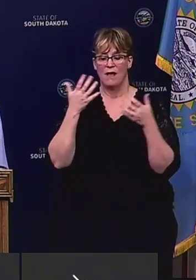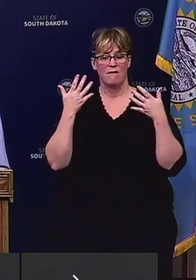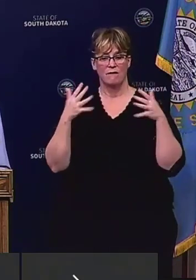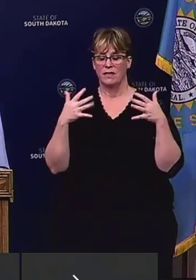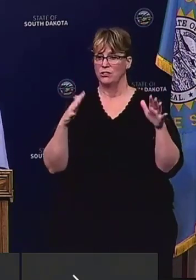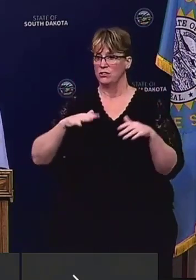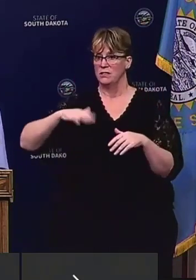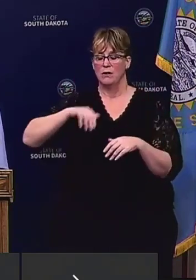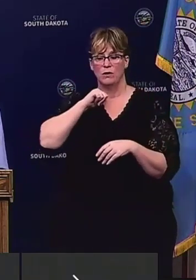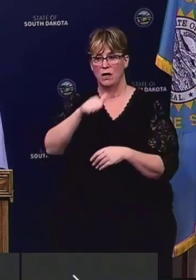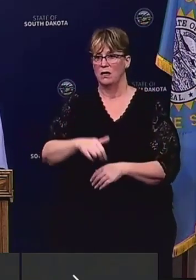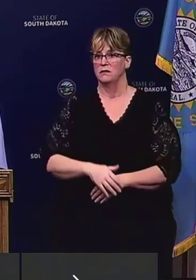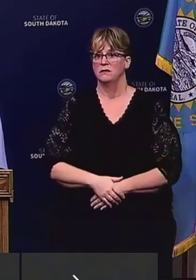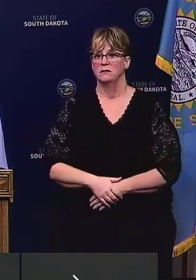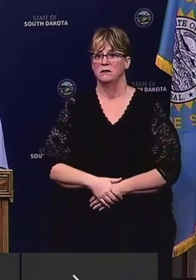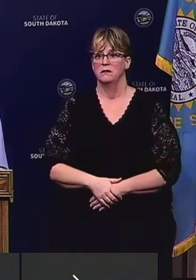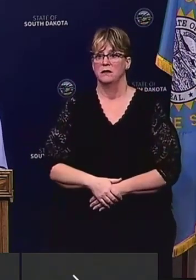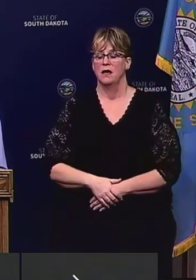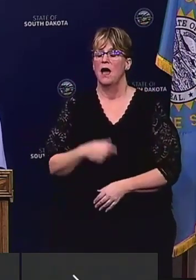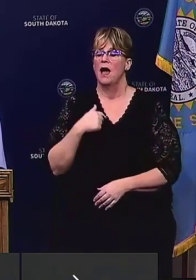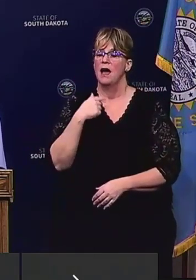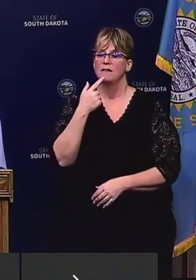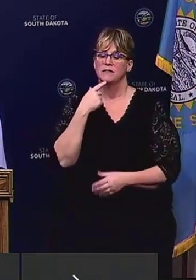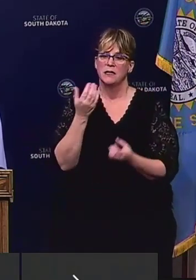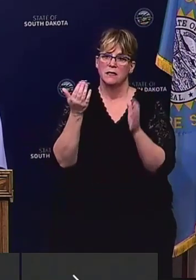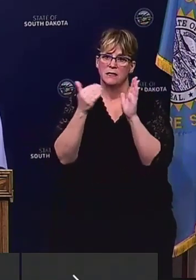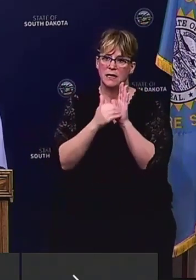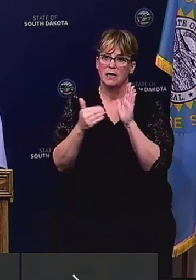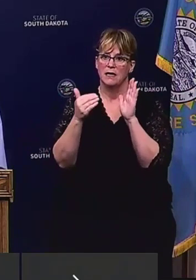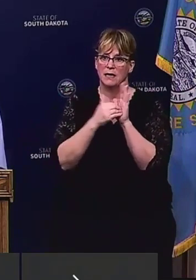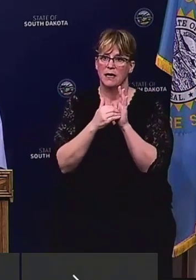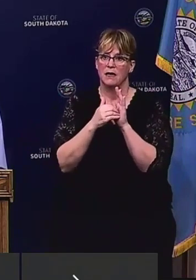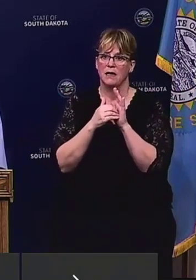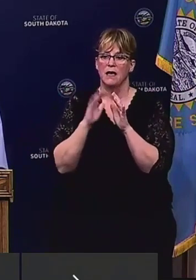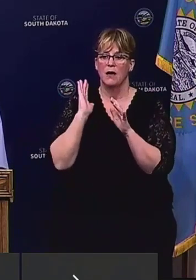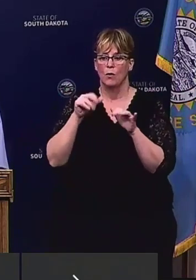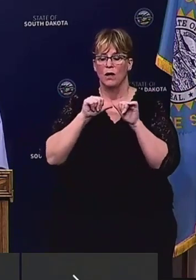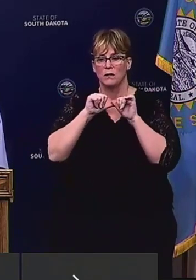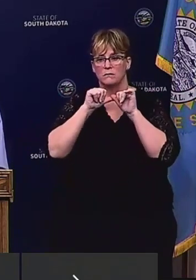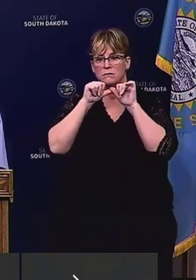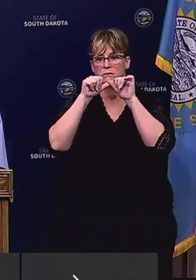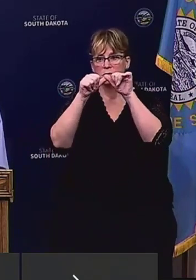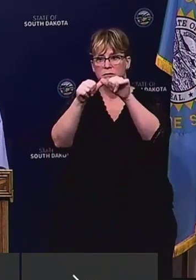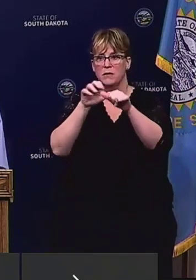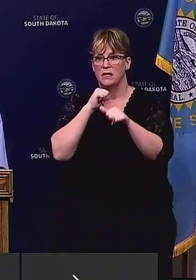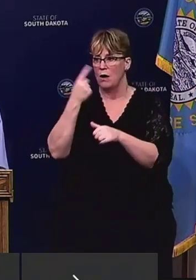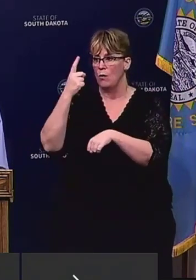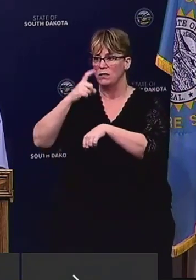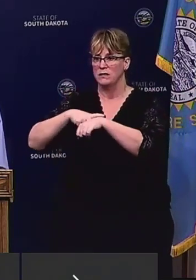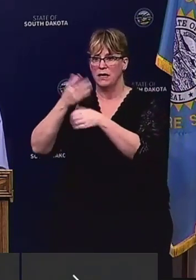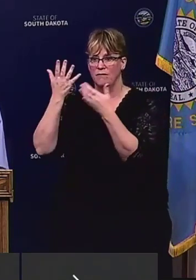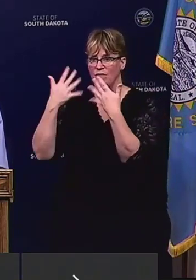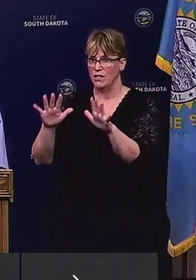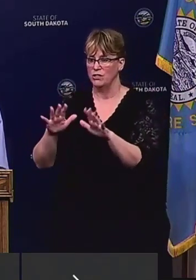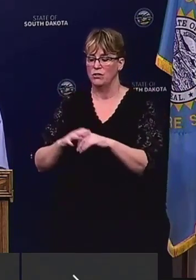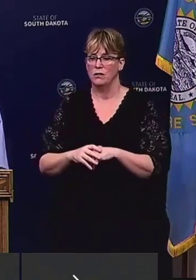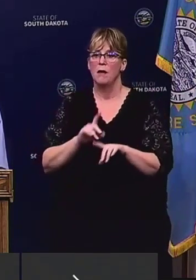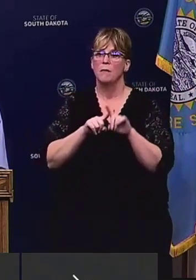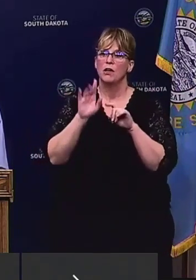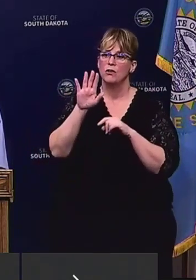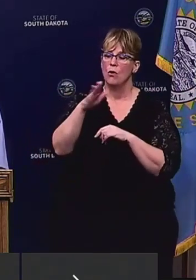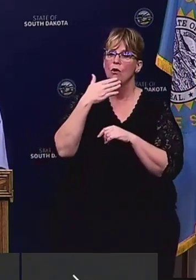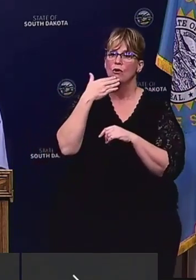I've said many times, this is a marathon. It's not a sprint. But it is because of your smart decision making that we're in